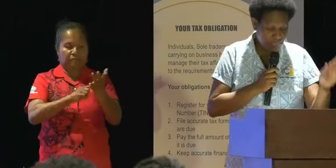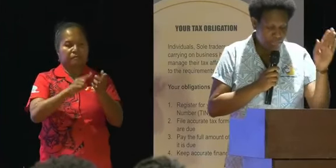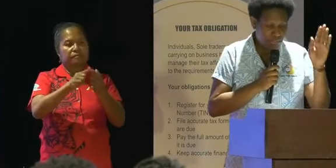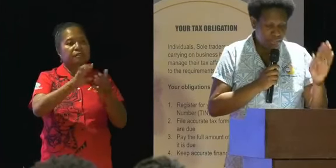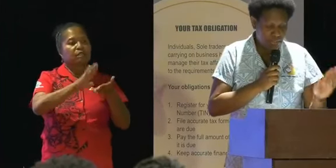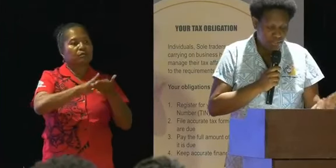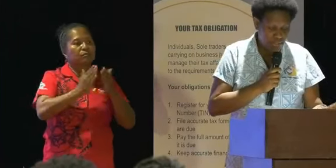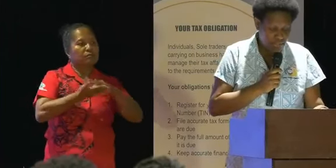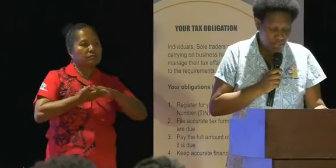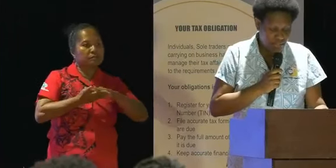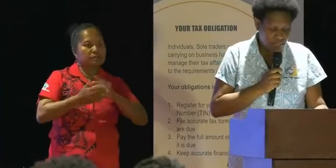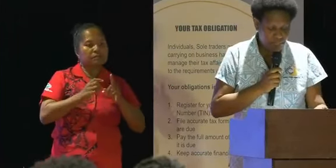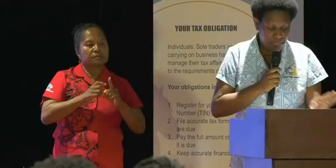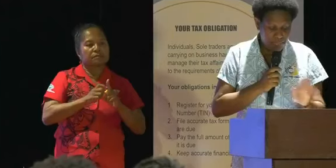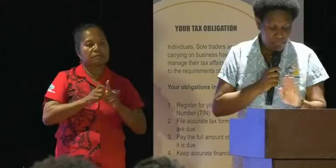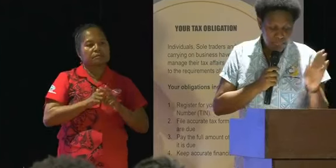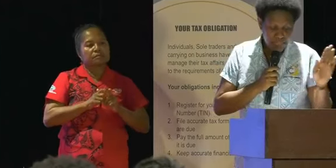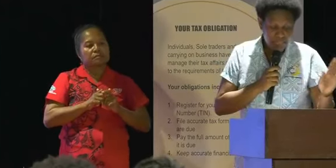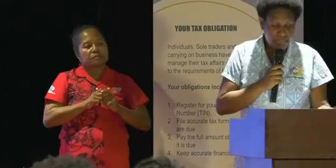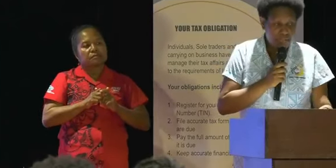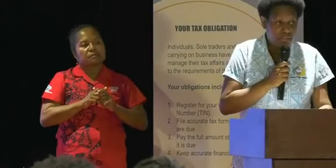yumi.